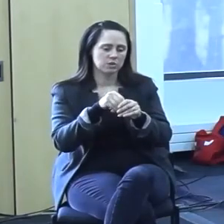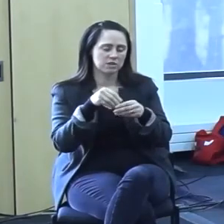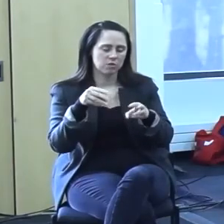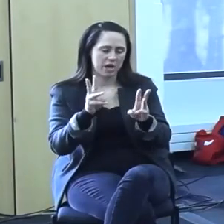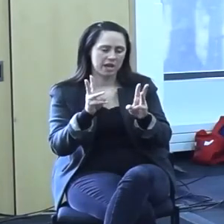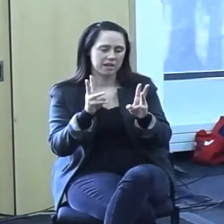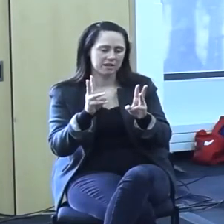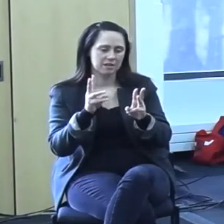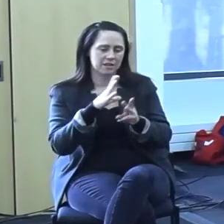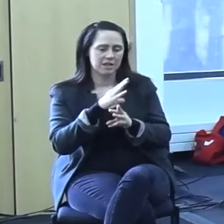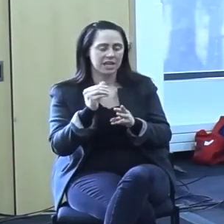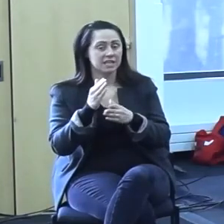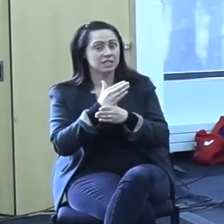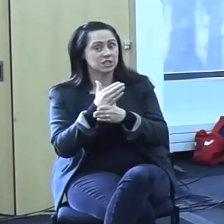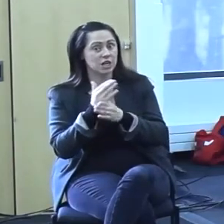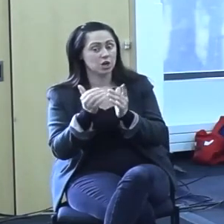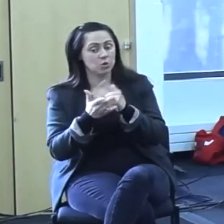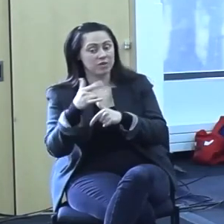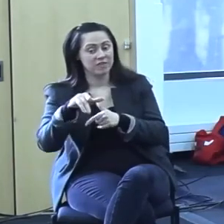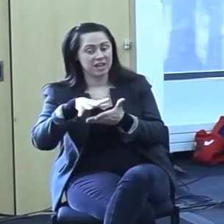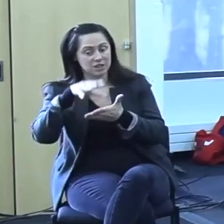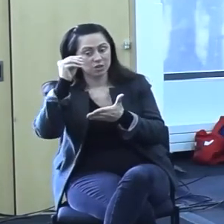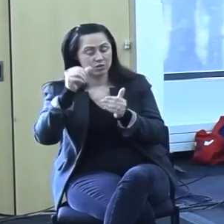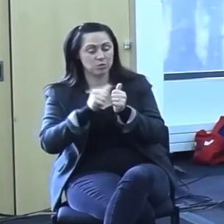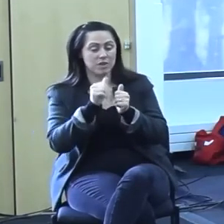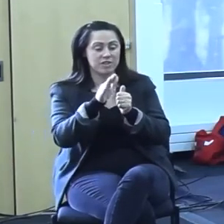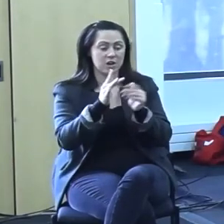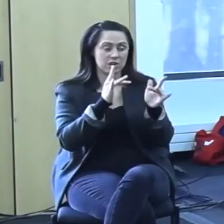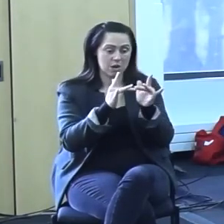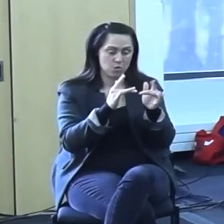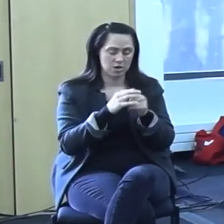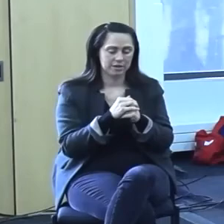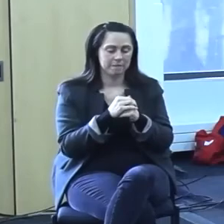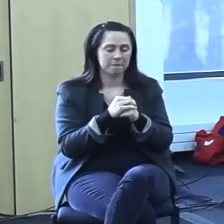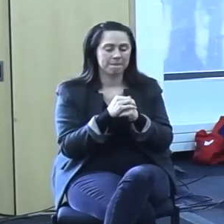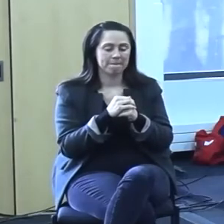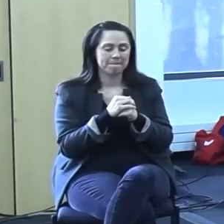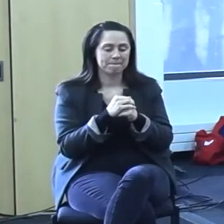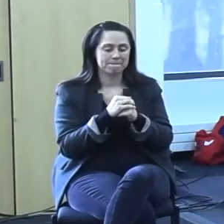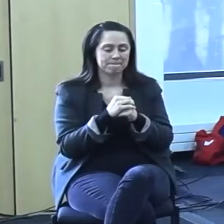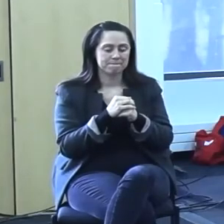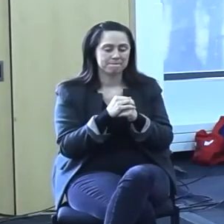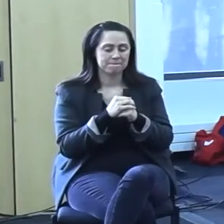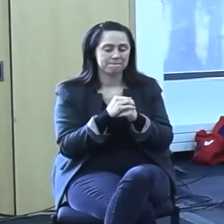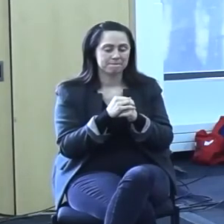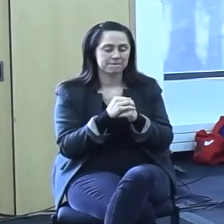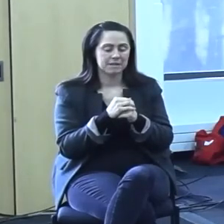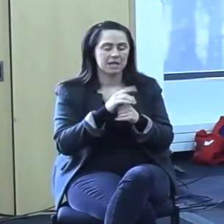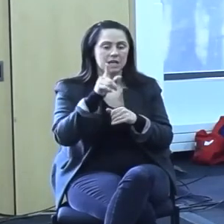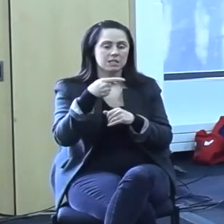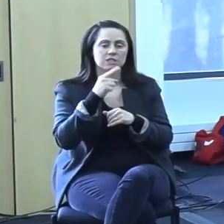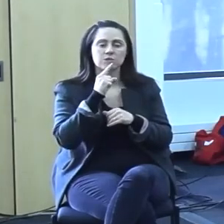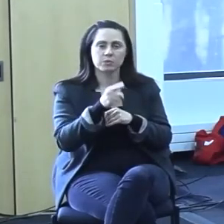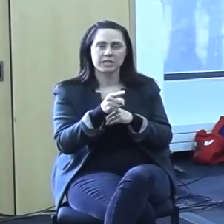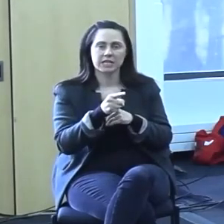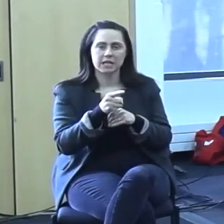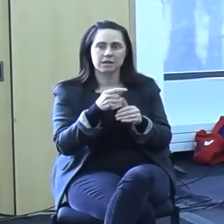way and share what they learn with their network. And it's just really